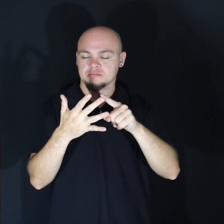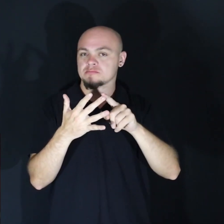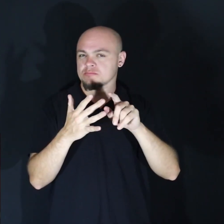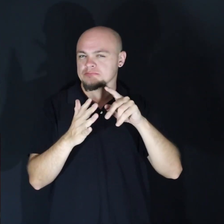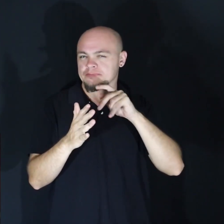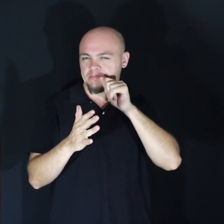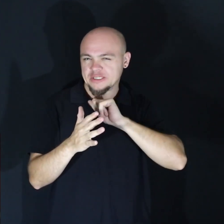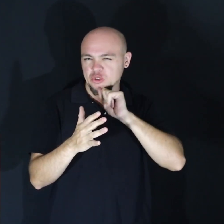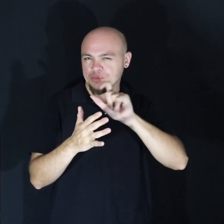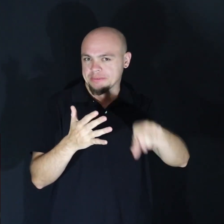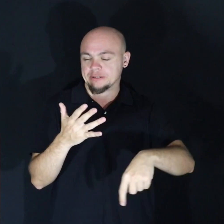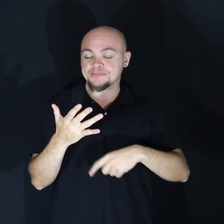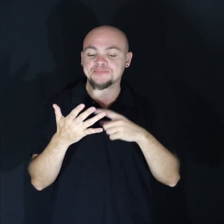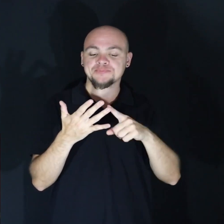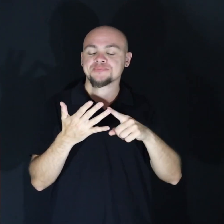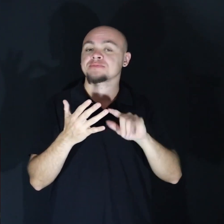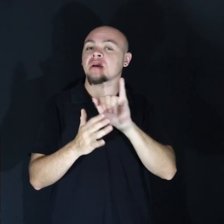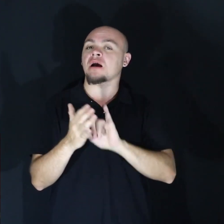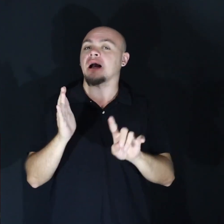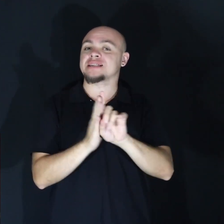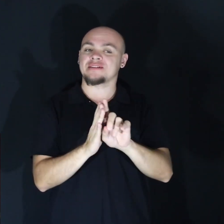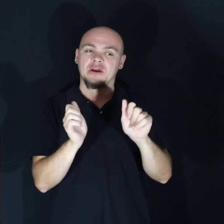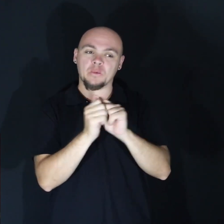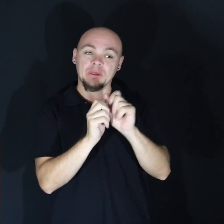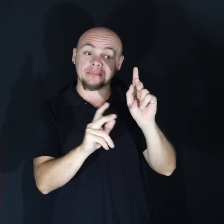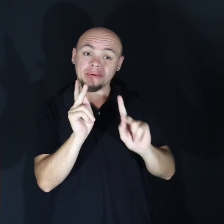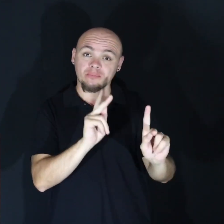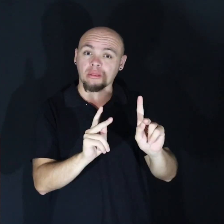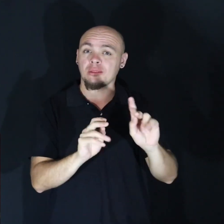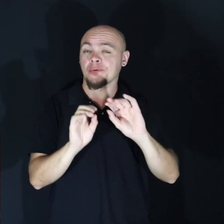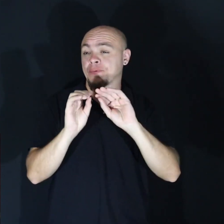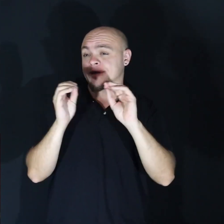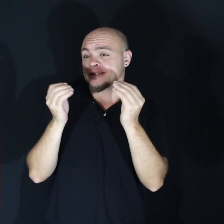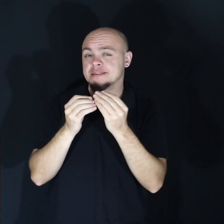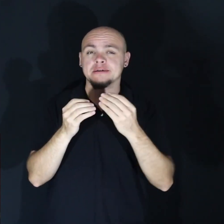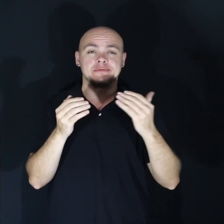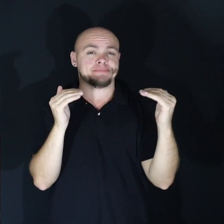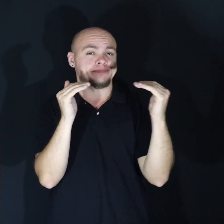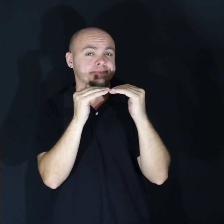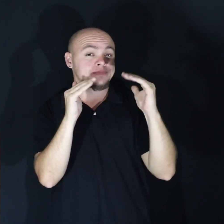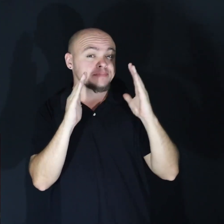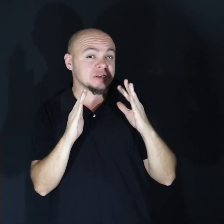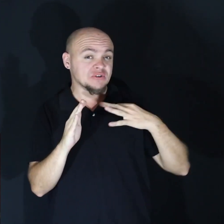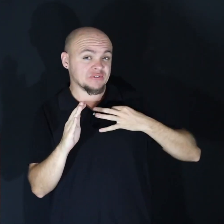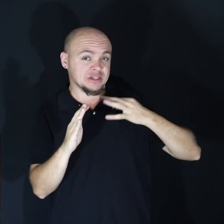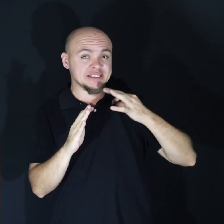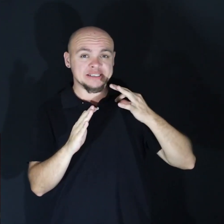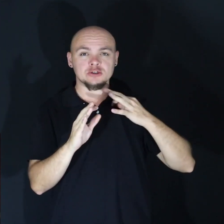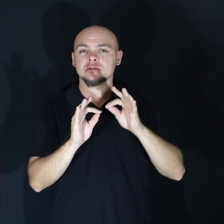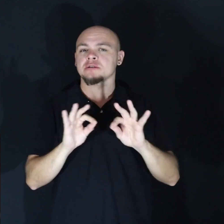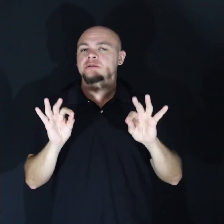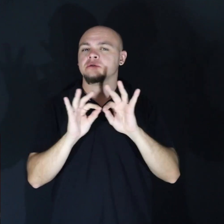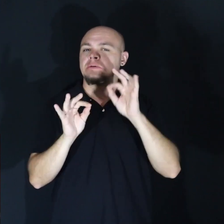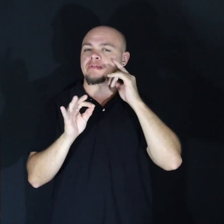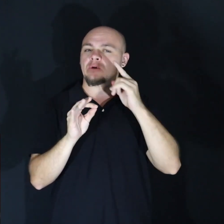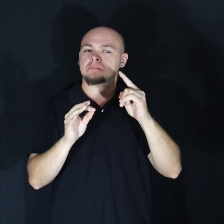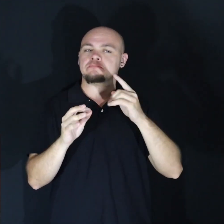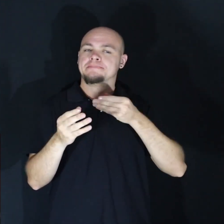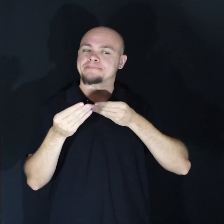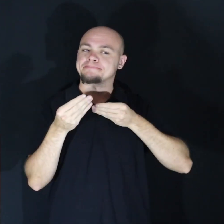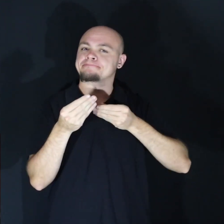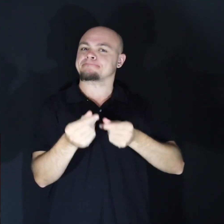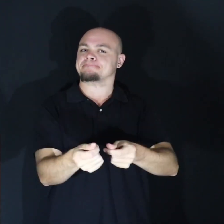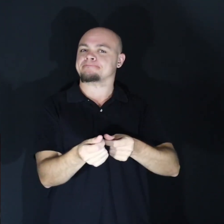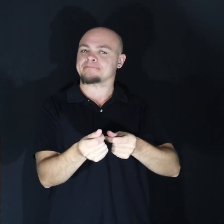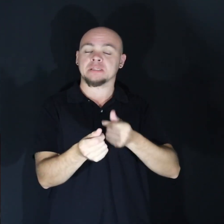Identifying with the people and the organizations and fellow volunteers is essential for helping more effectively.